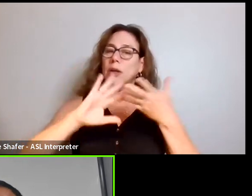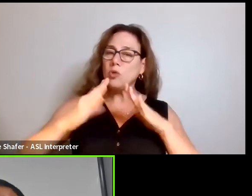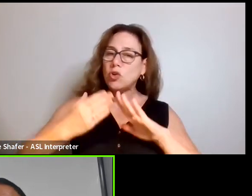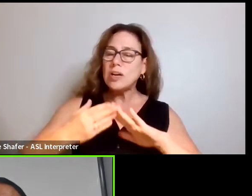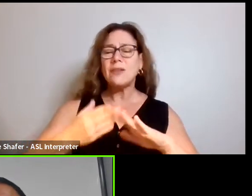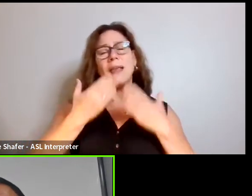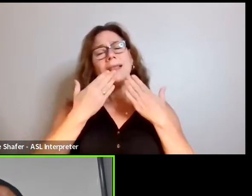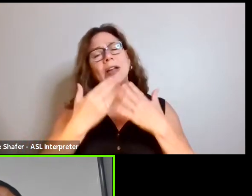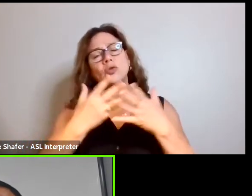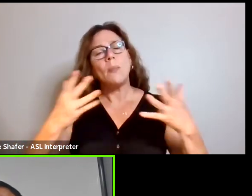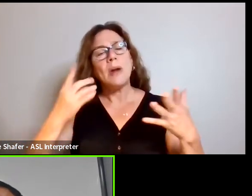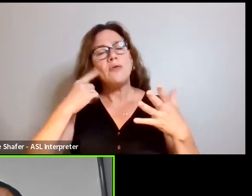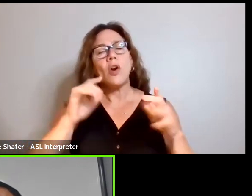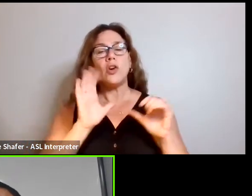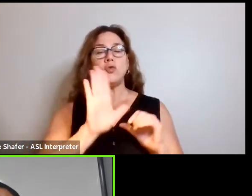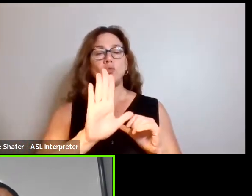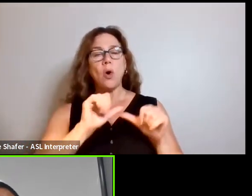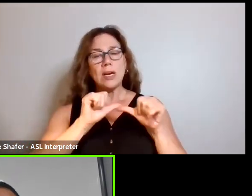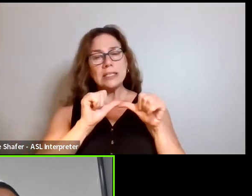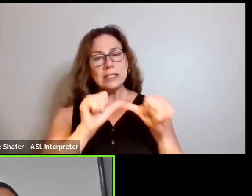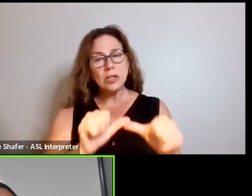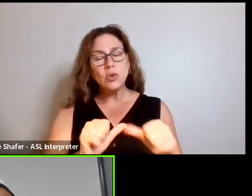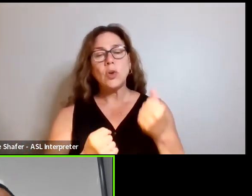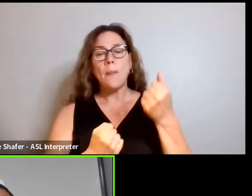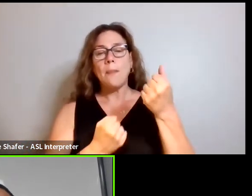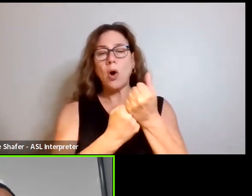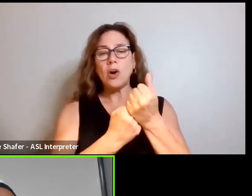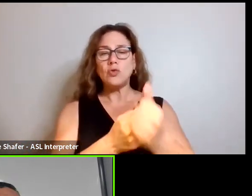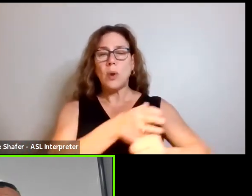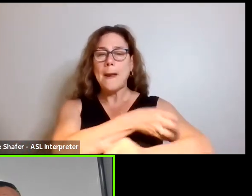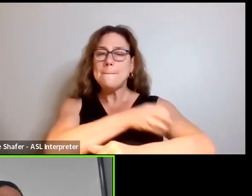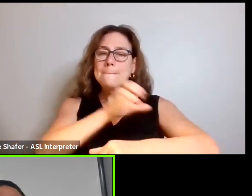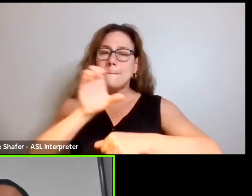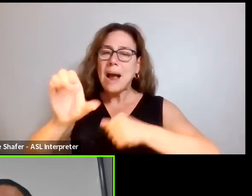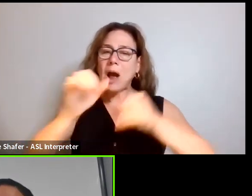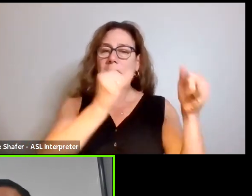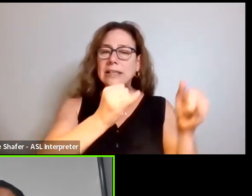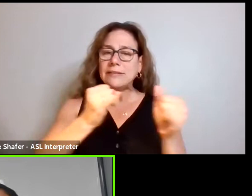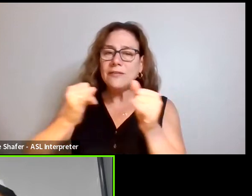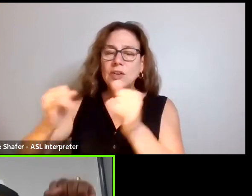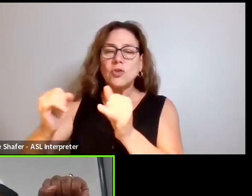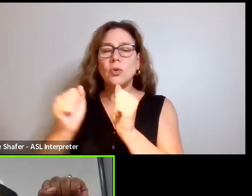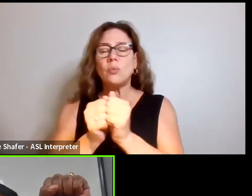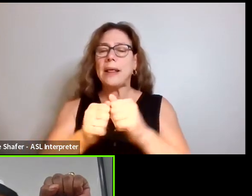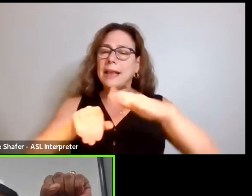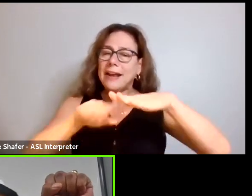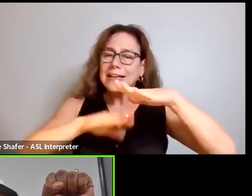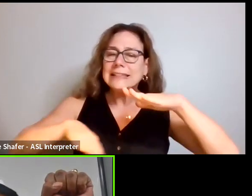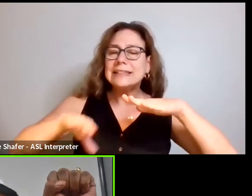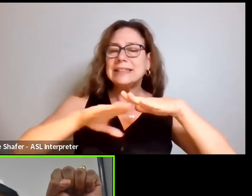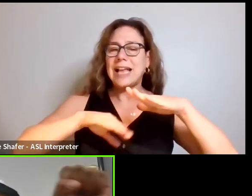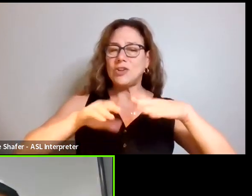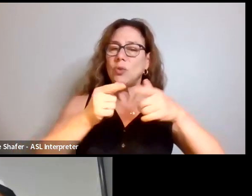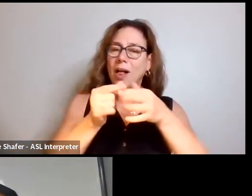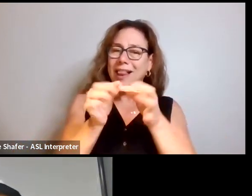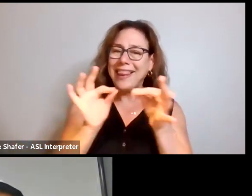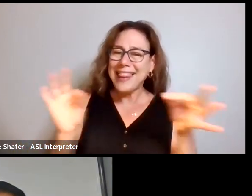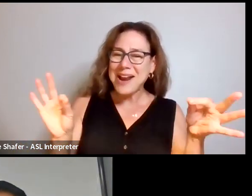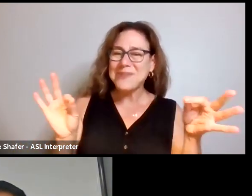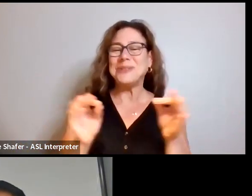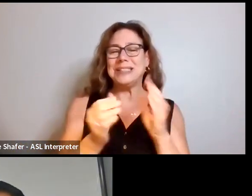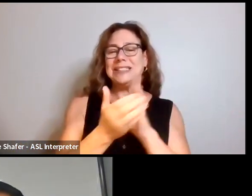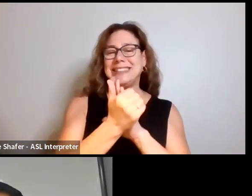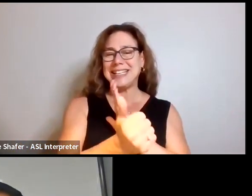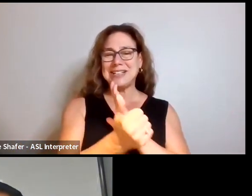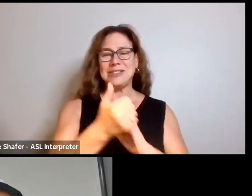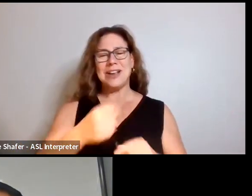support for our school's efforts to empower individuals with essential language skills. Go adult school. All